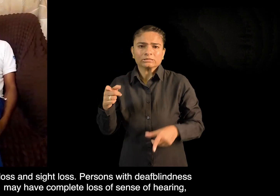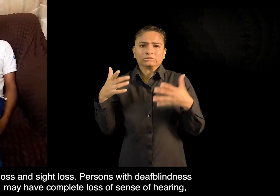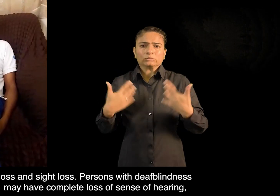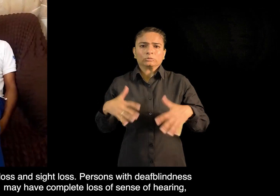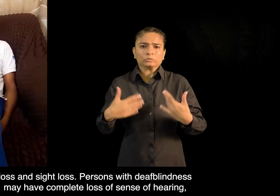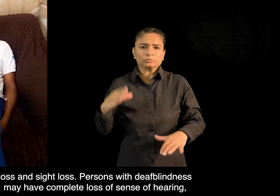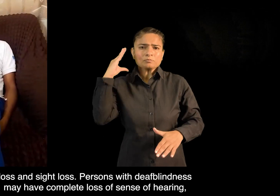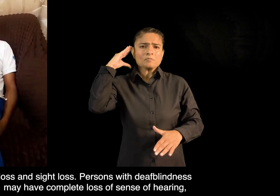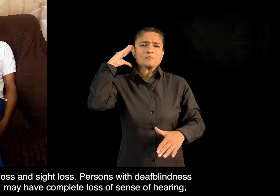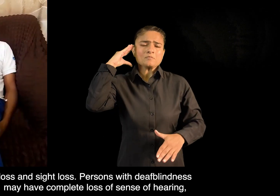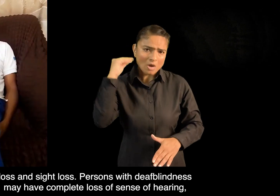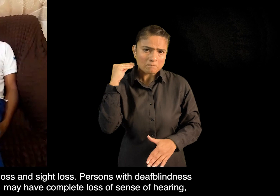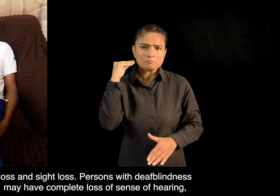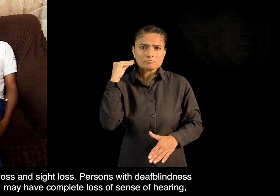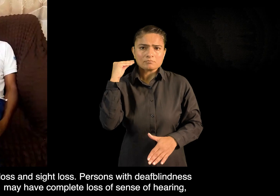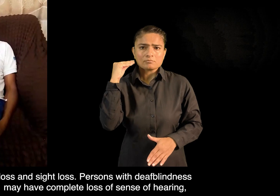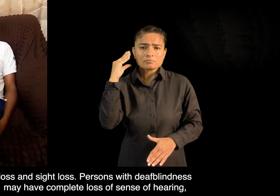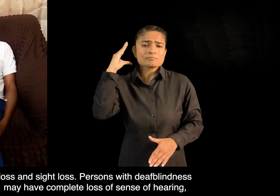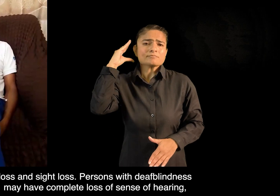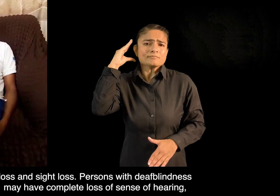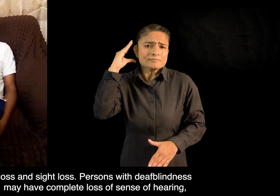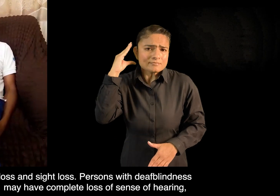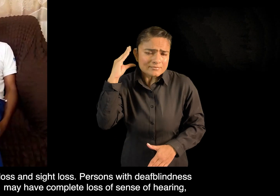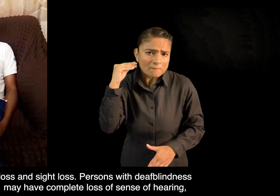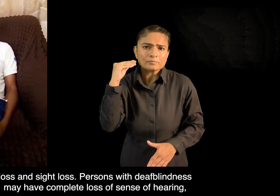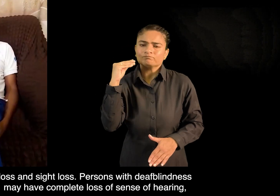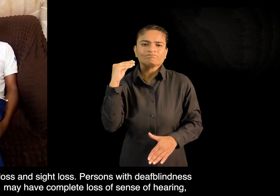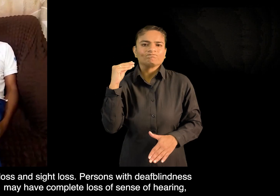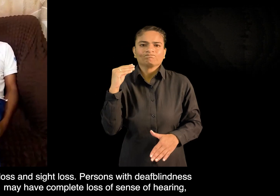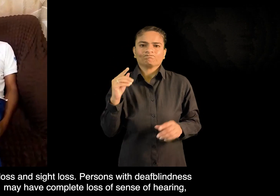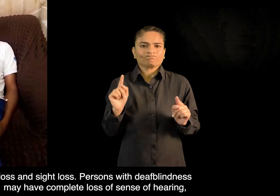Persons with deaf blindness may have complete